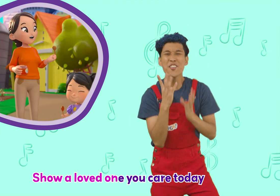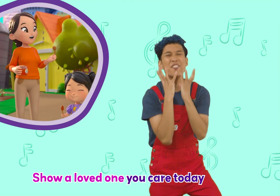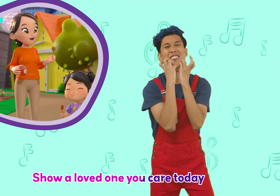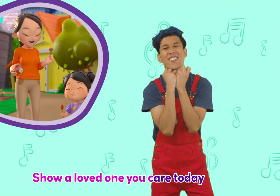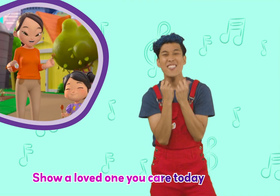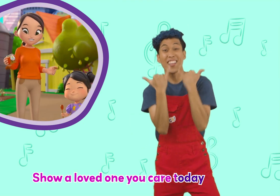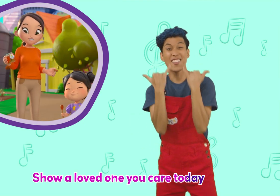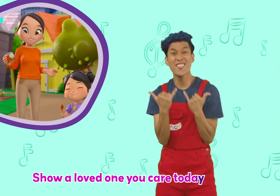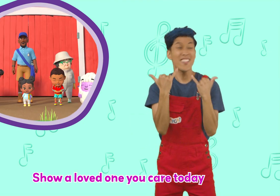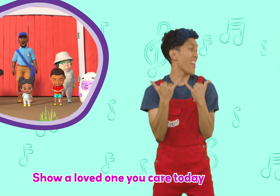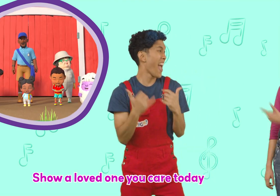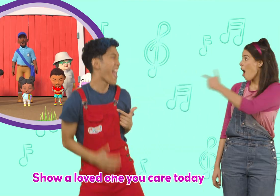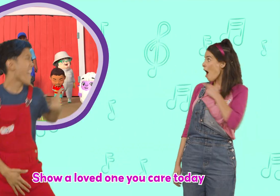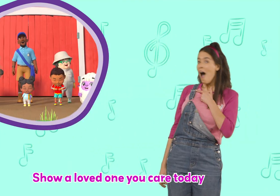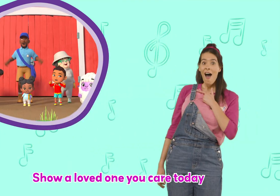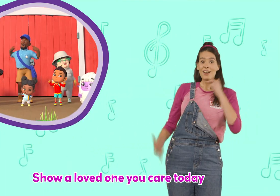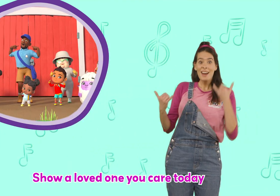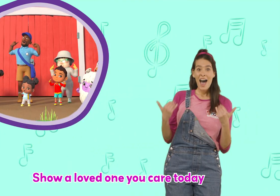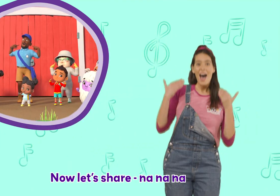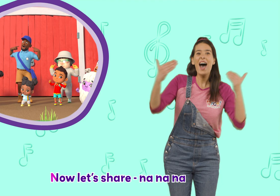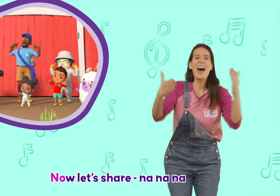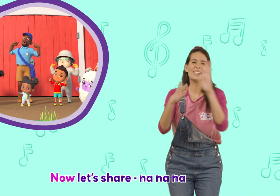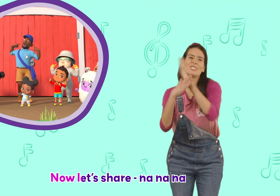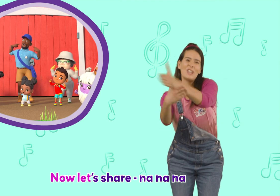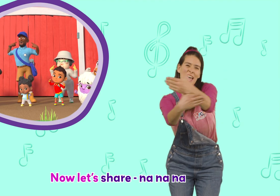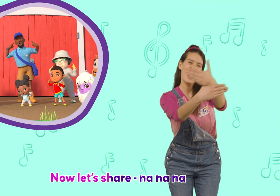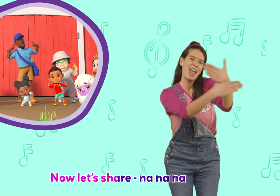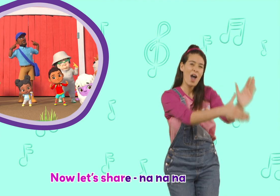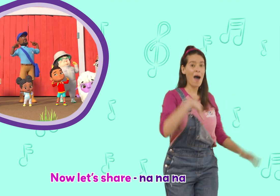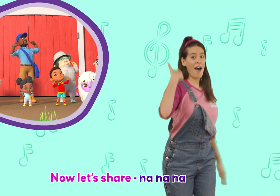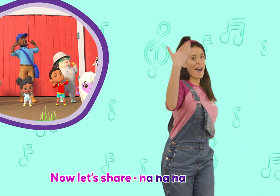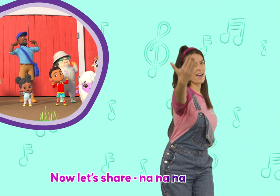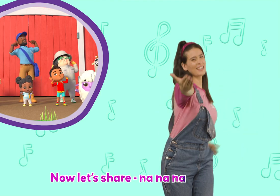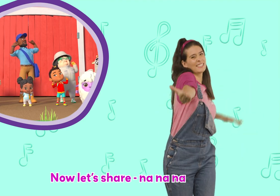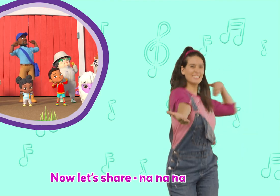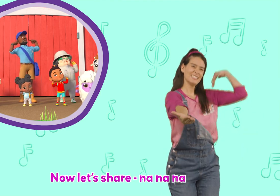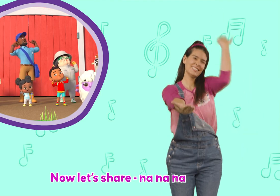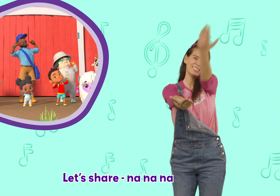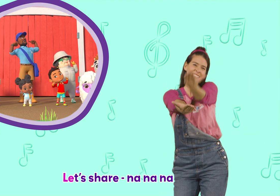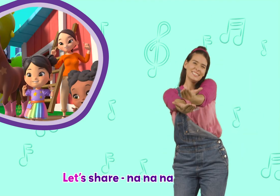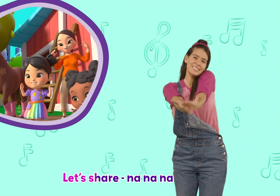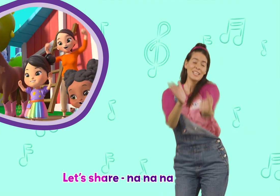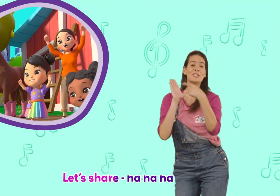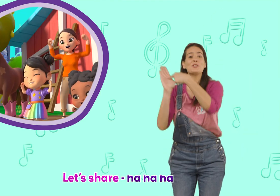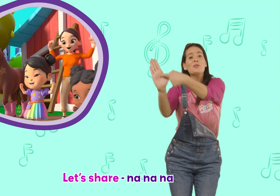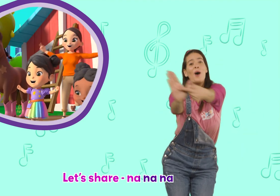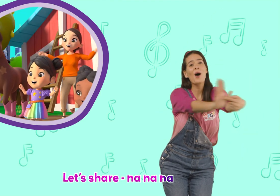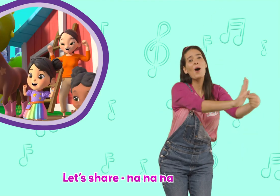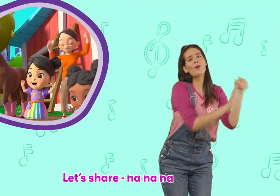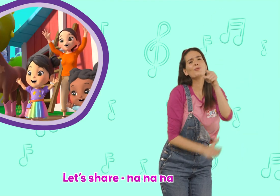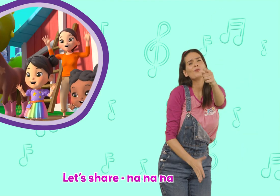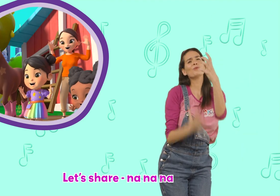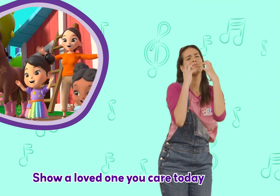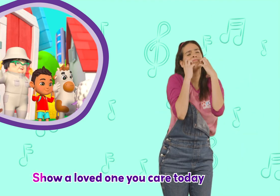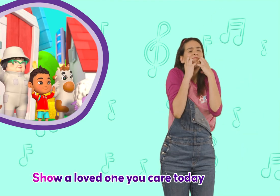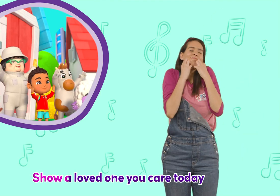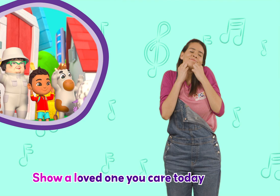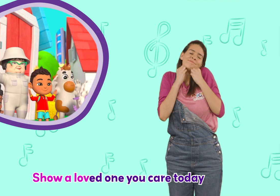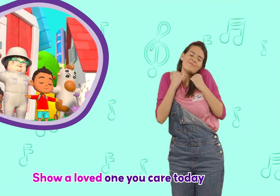You care today. Now let's share, na na na. Let's share, na na na. Show a loved one